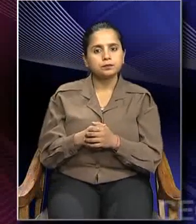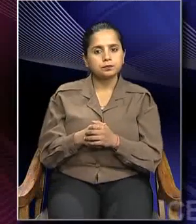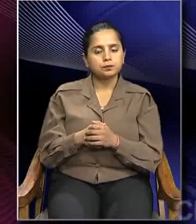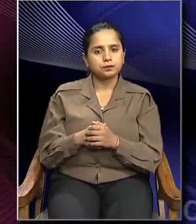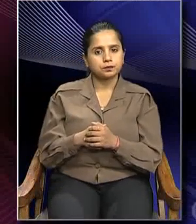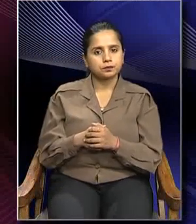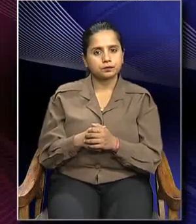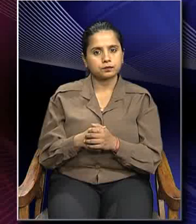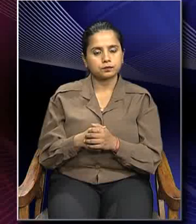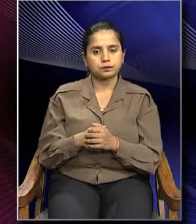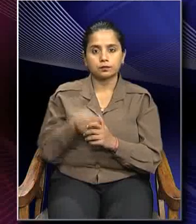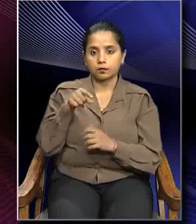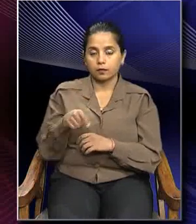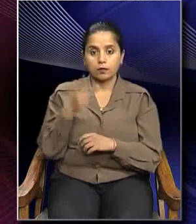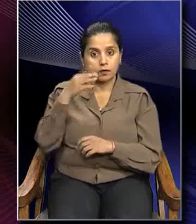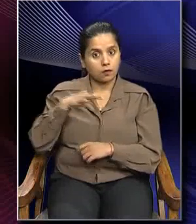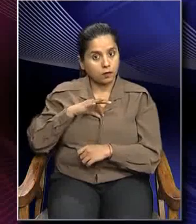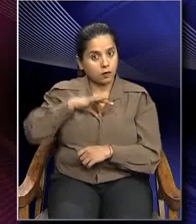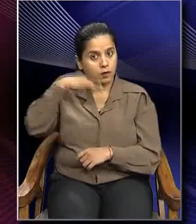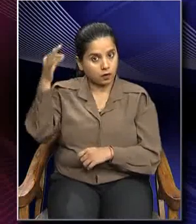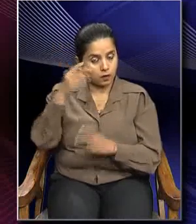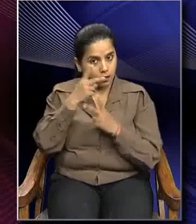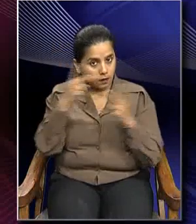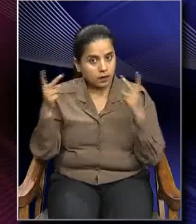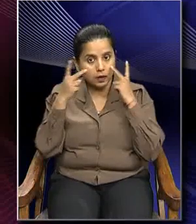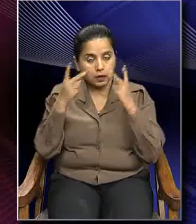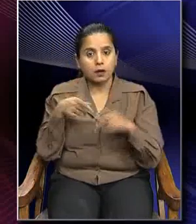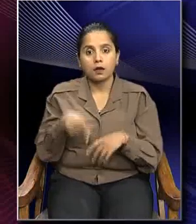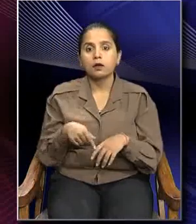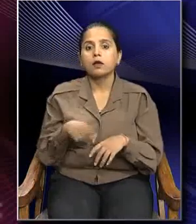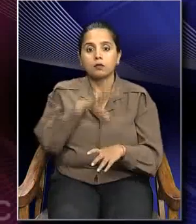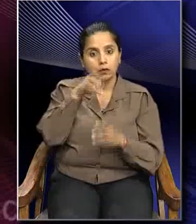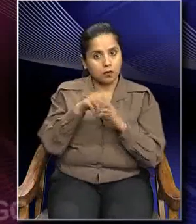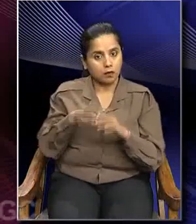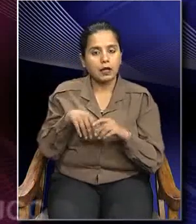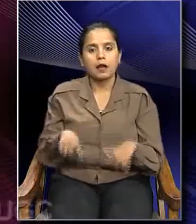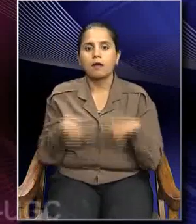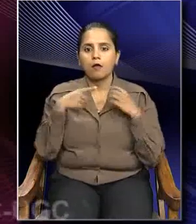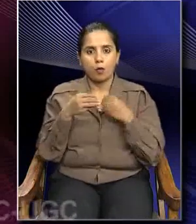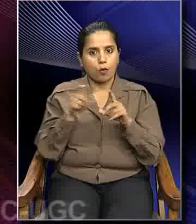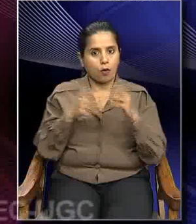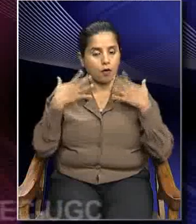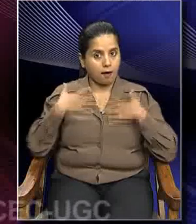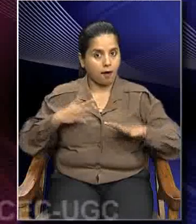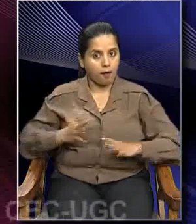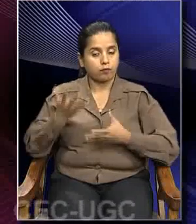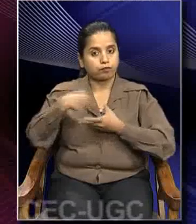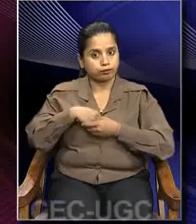And this soul, it lives in this living body and reaps